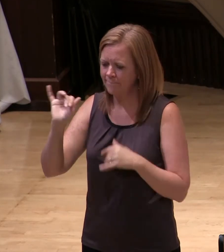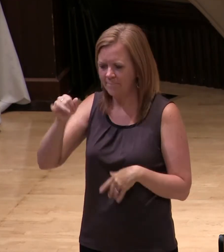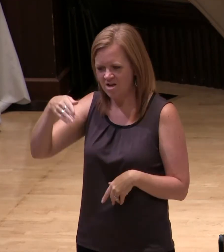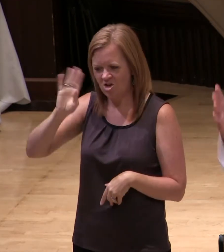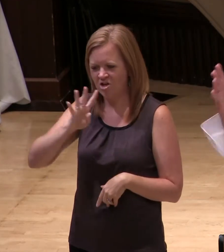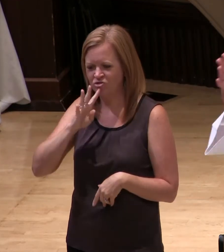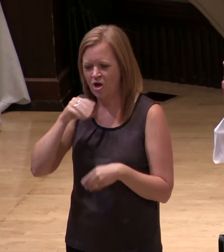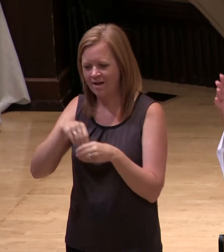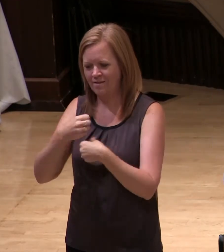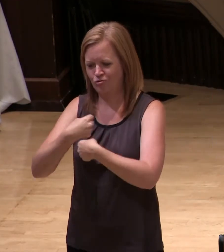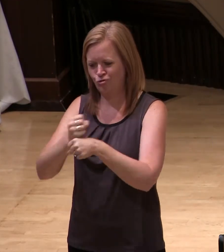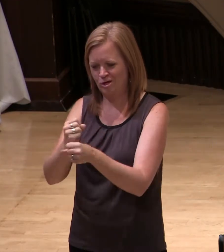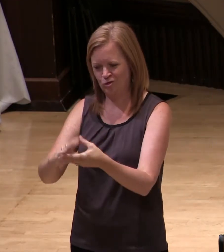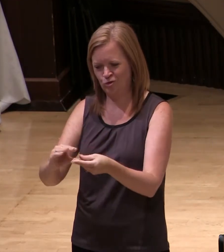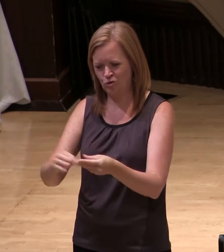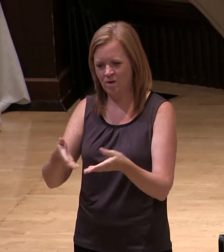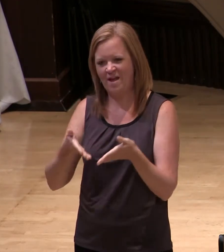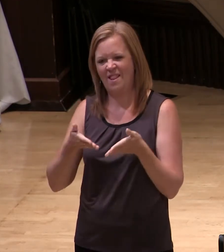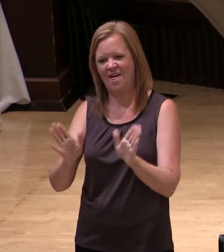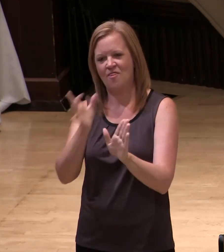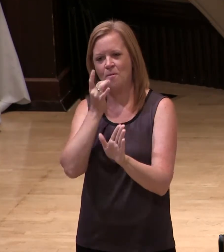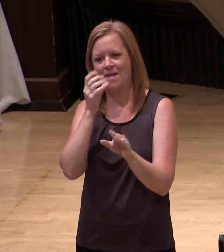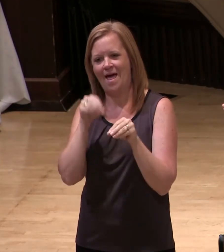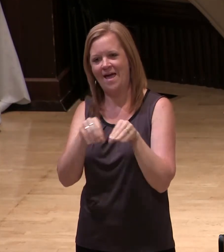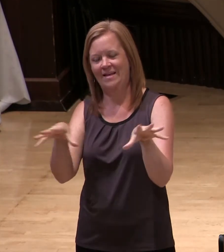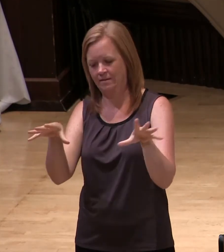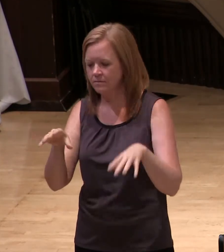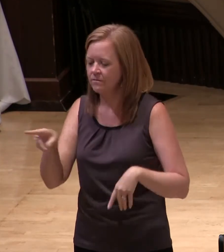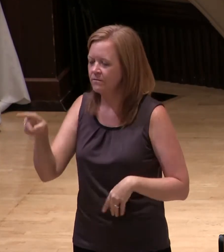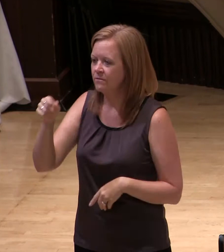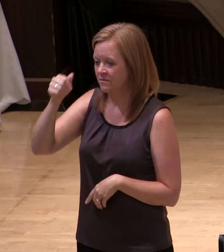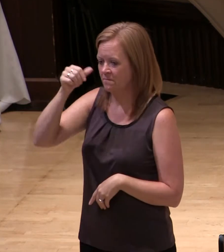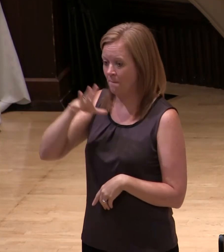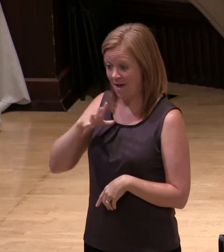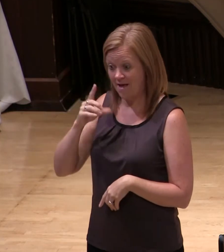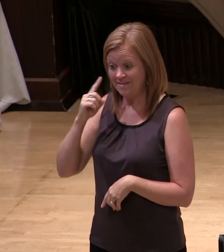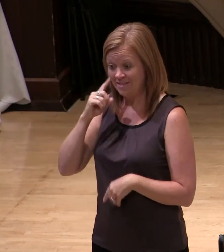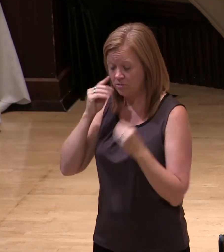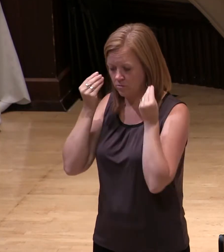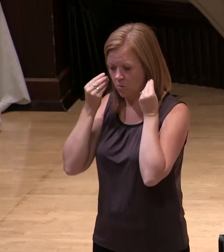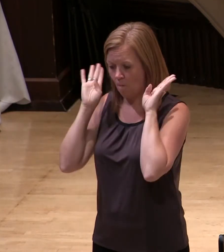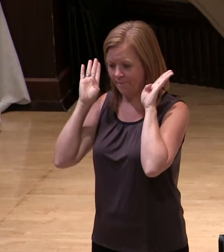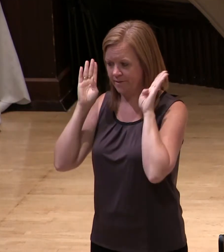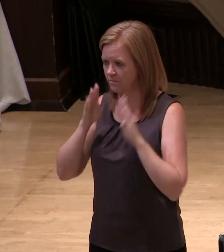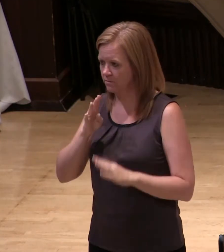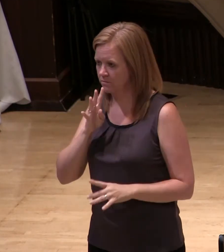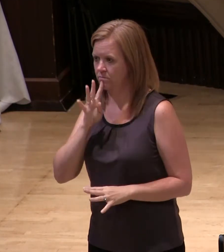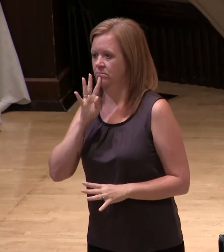creation story. Let there be light. And the man's ears were open, and he began to speak.